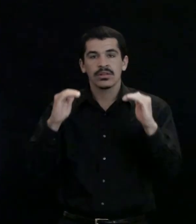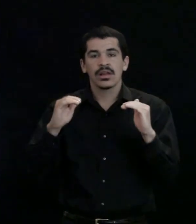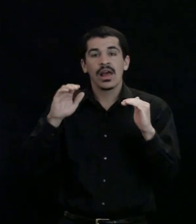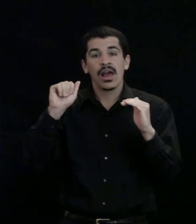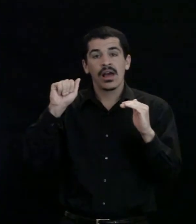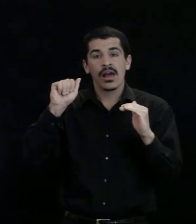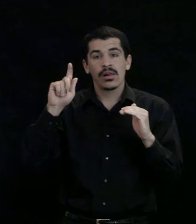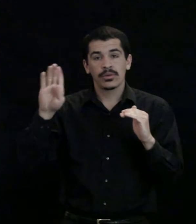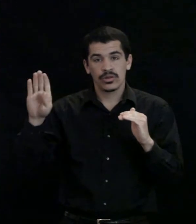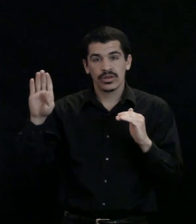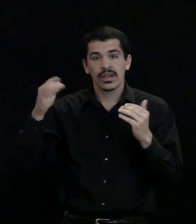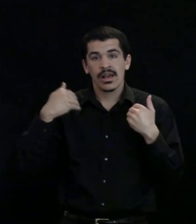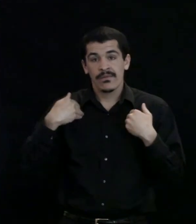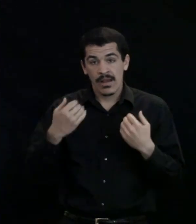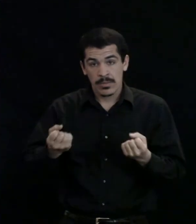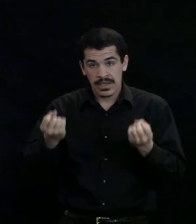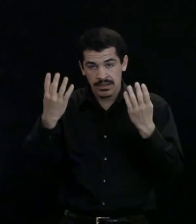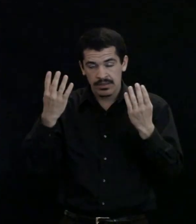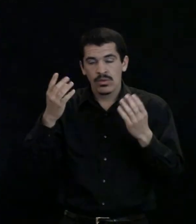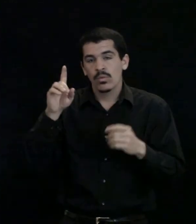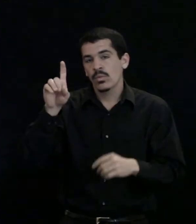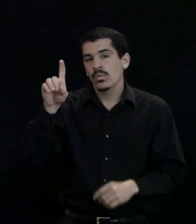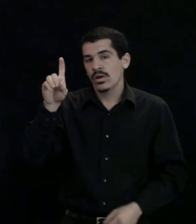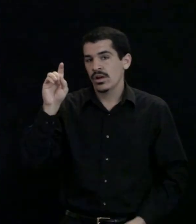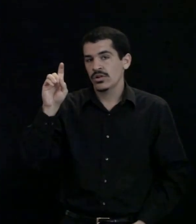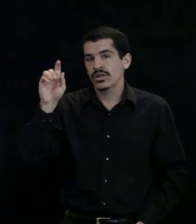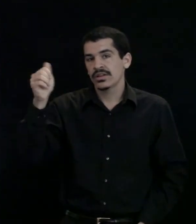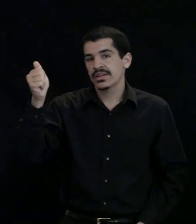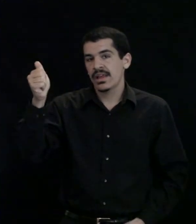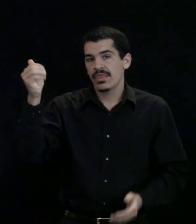110,000 in Albuquerque.